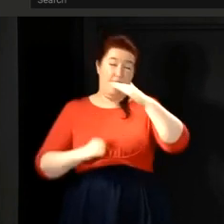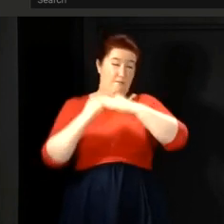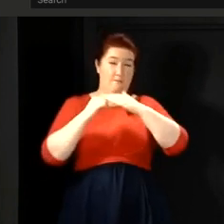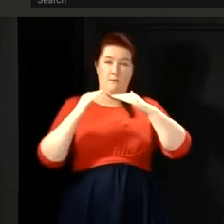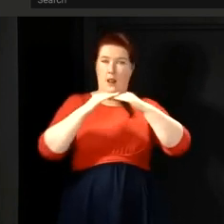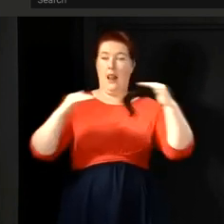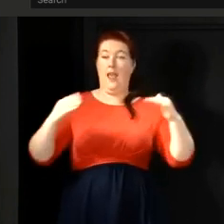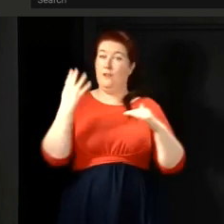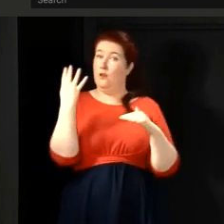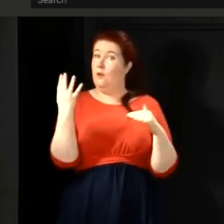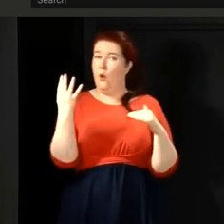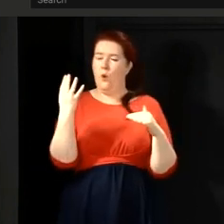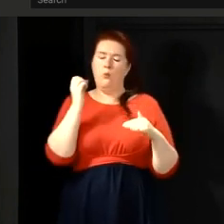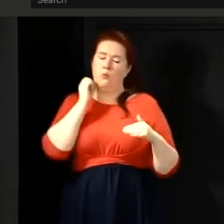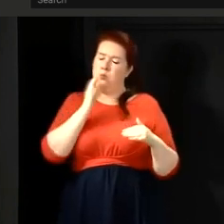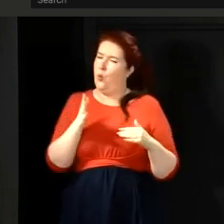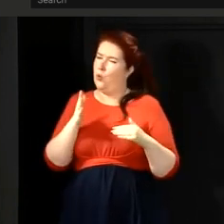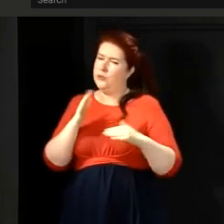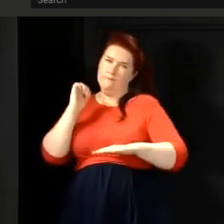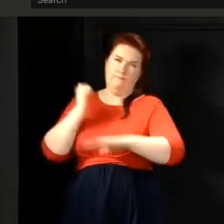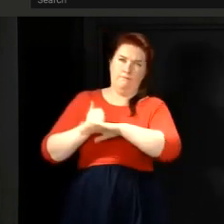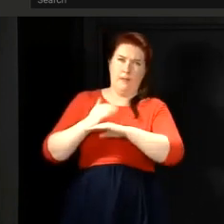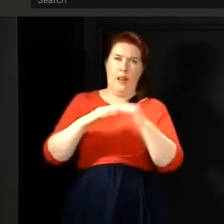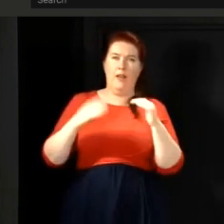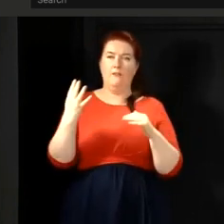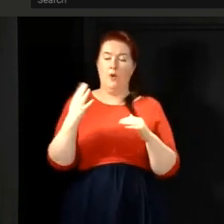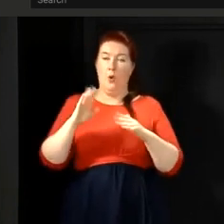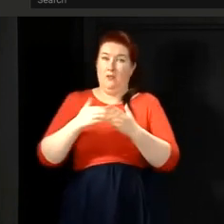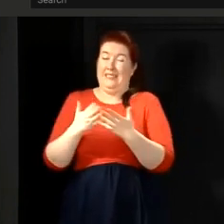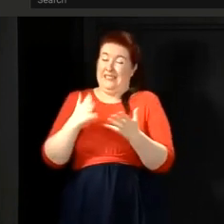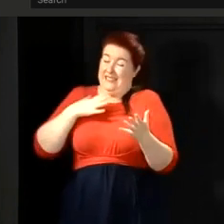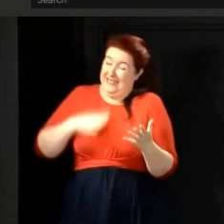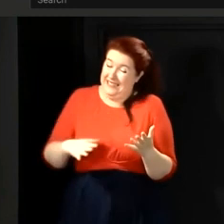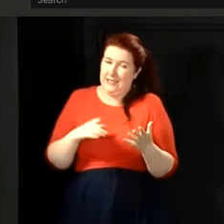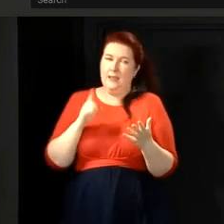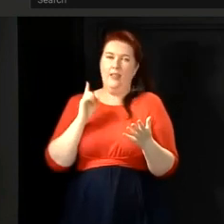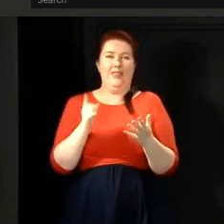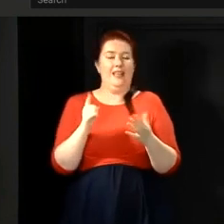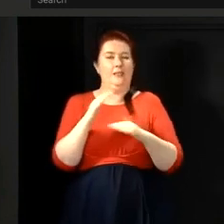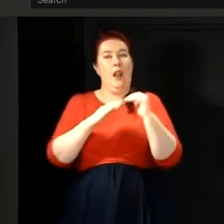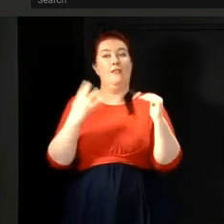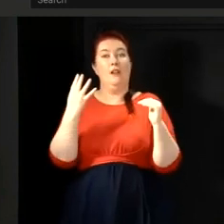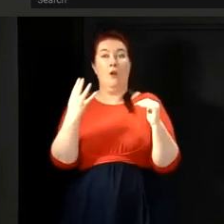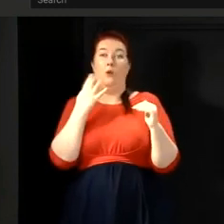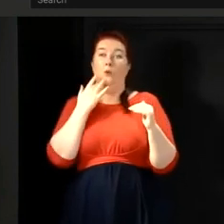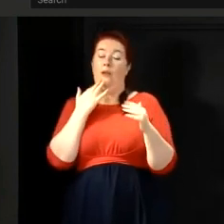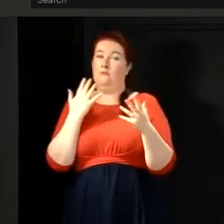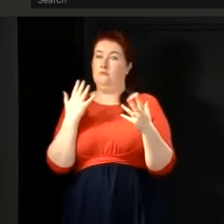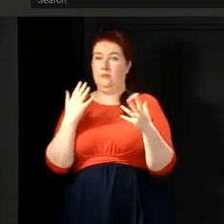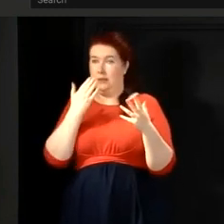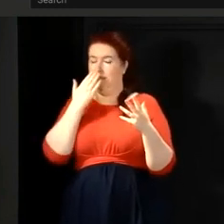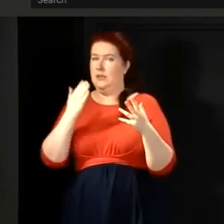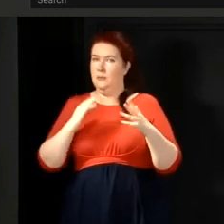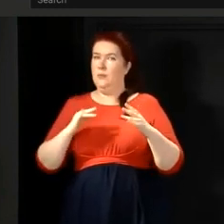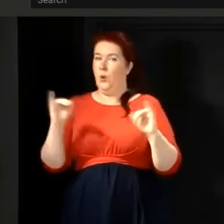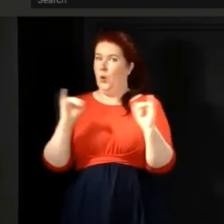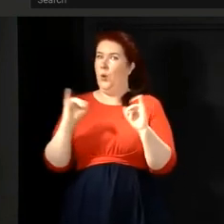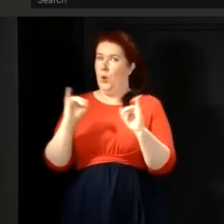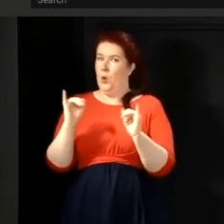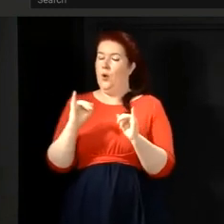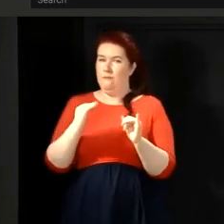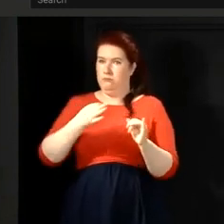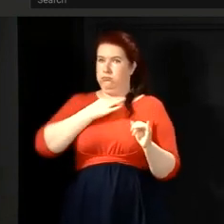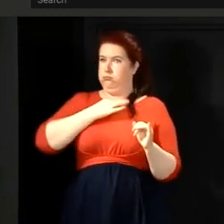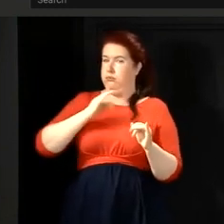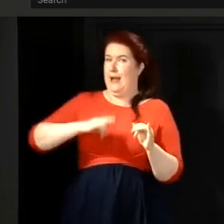we would not use unless absolutely necessary, would apply when transmission rates are or are threatening to become very